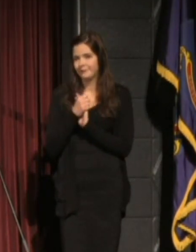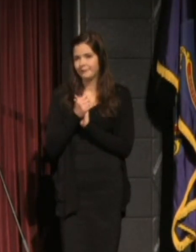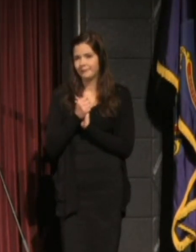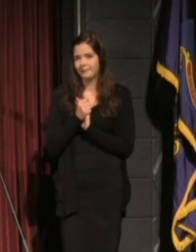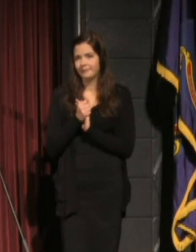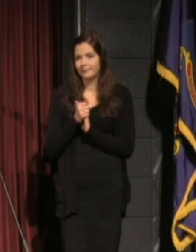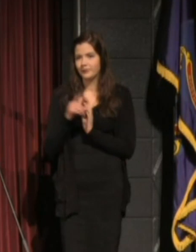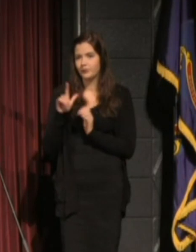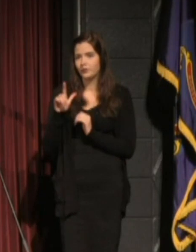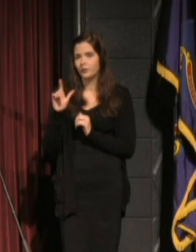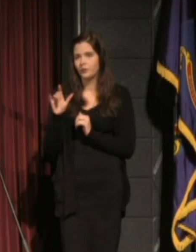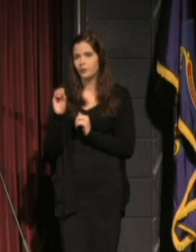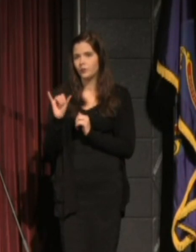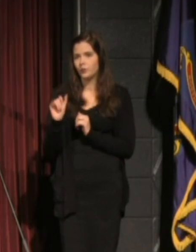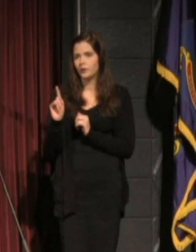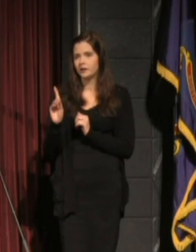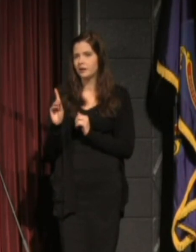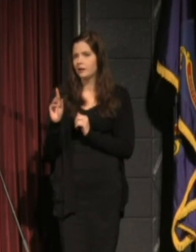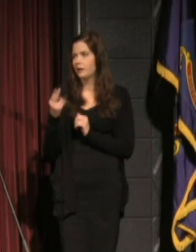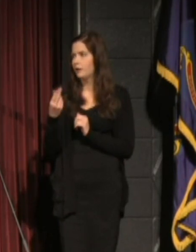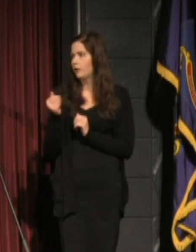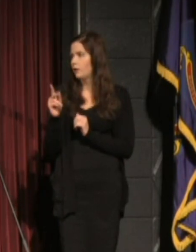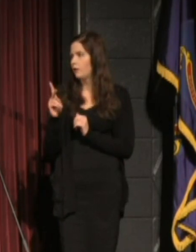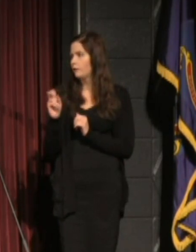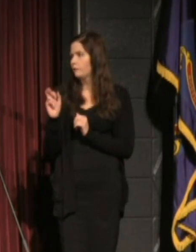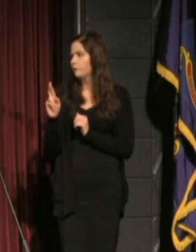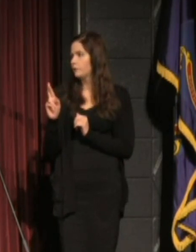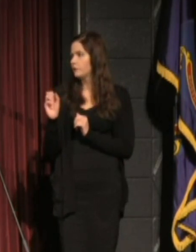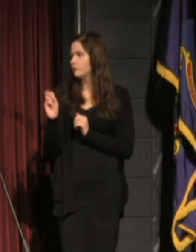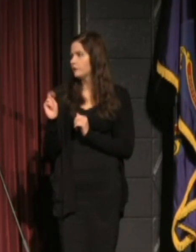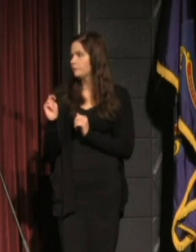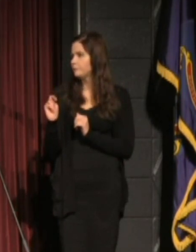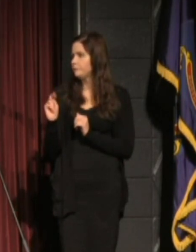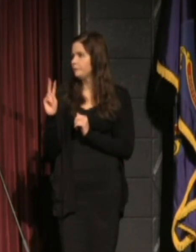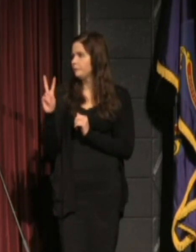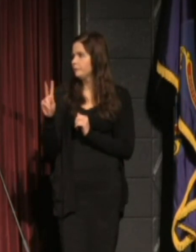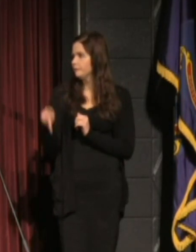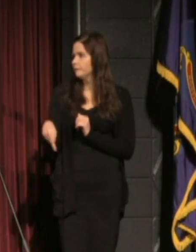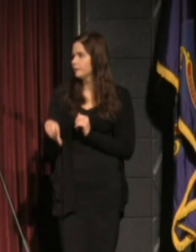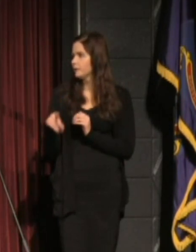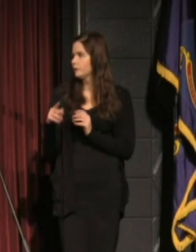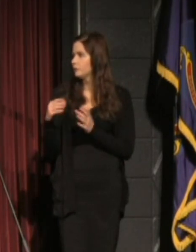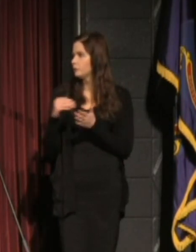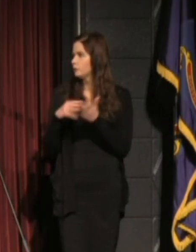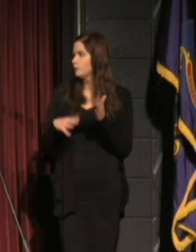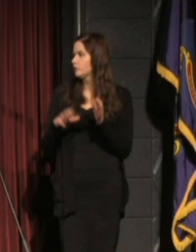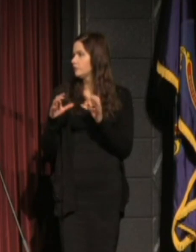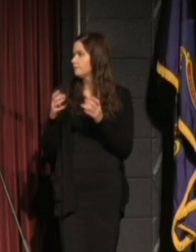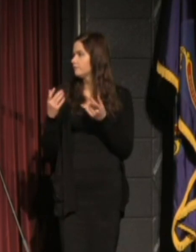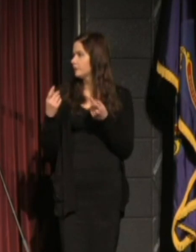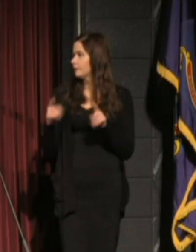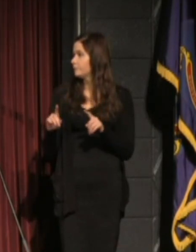Lloyd Halverson, Vice President of Academic and Student Affairs, will introduce our student speakers.